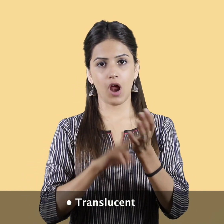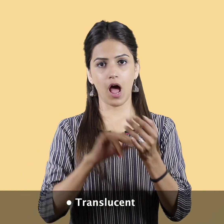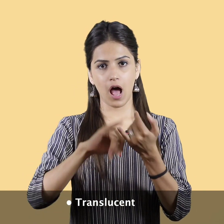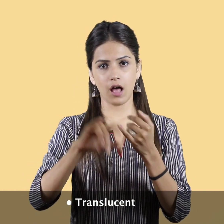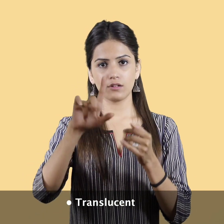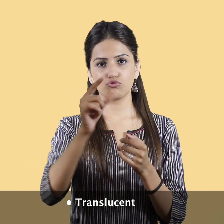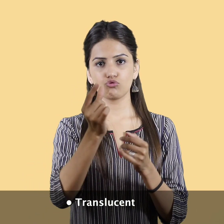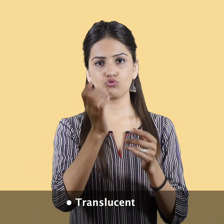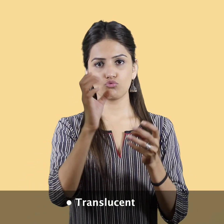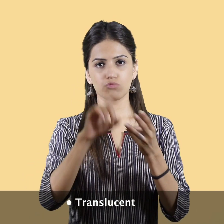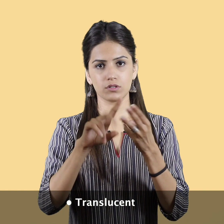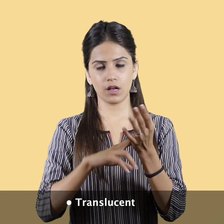translucent,